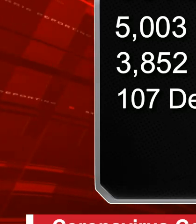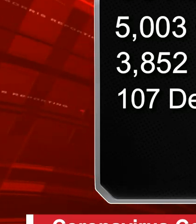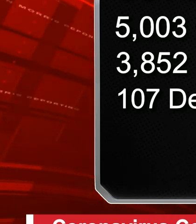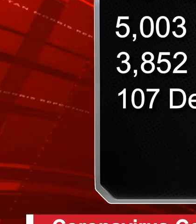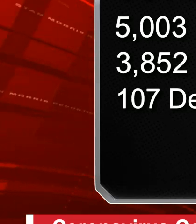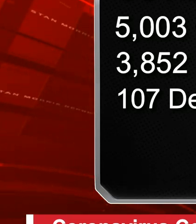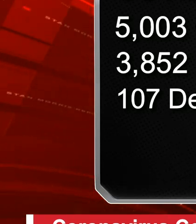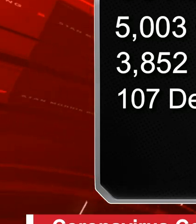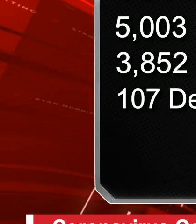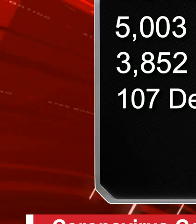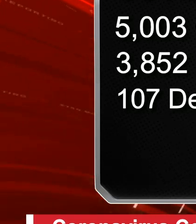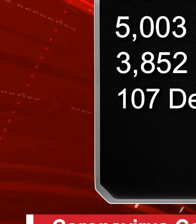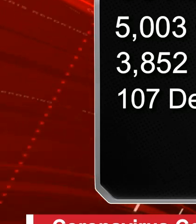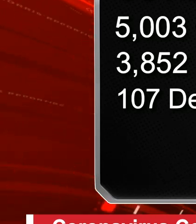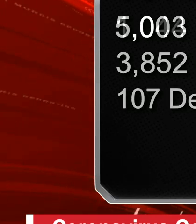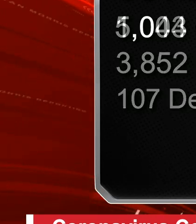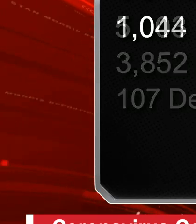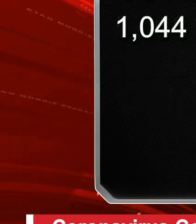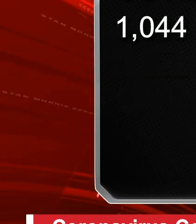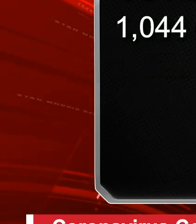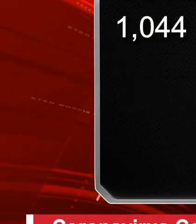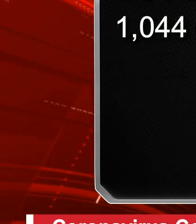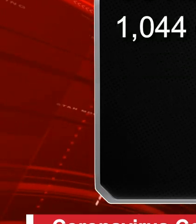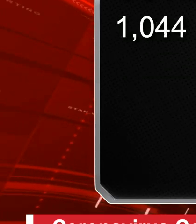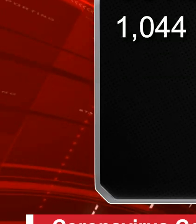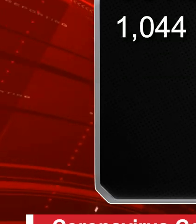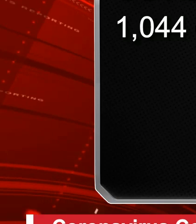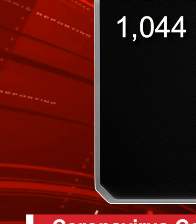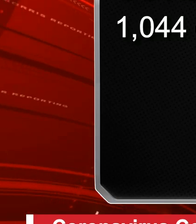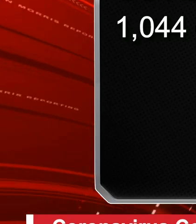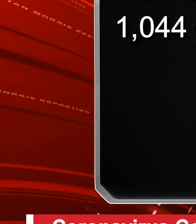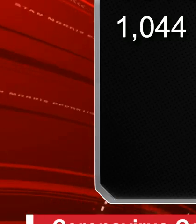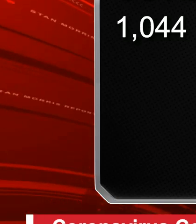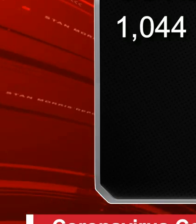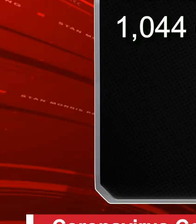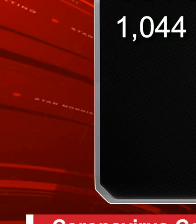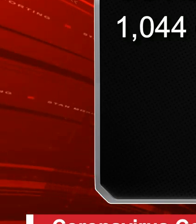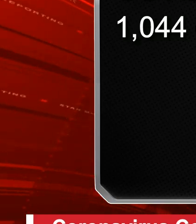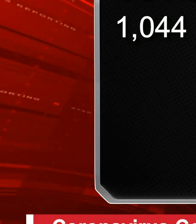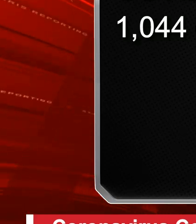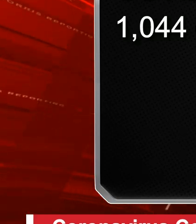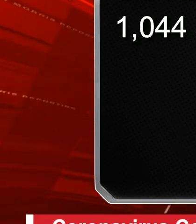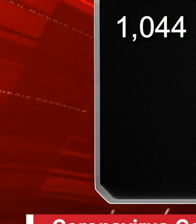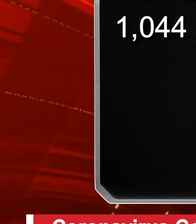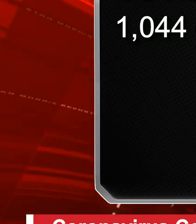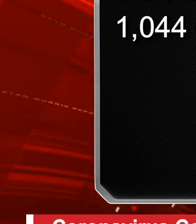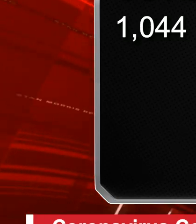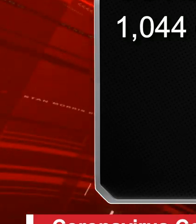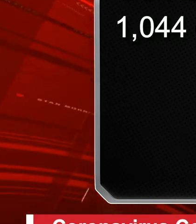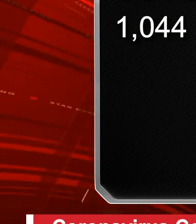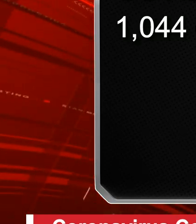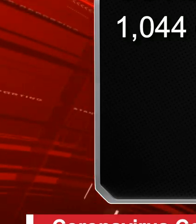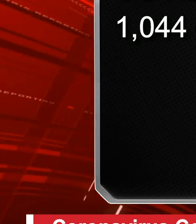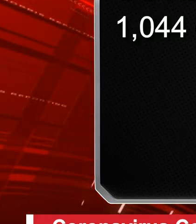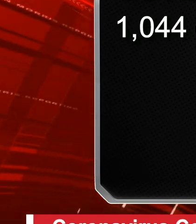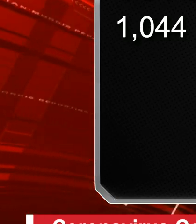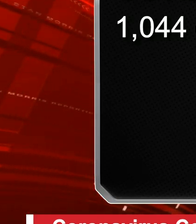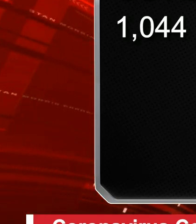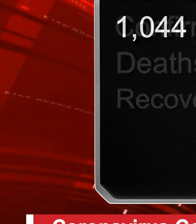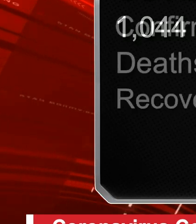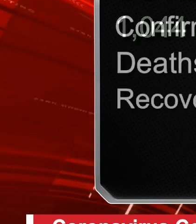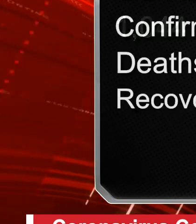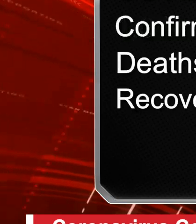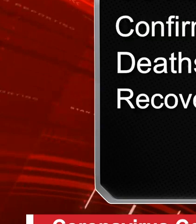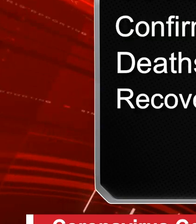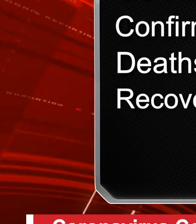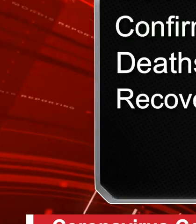deaths. 1,044 was the number of active cases last given to us by the Department of Health, but again, that came yesterday. Now, here are numbers